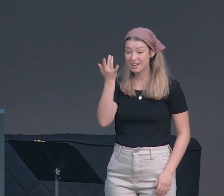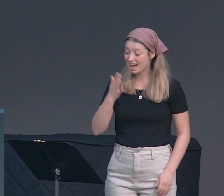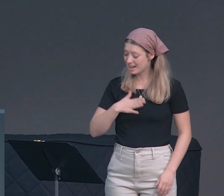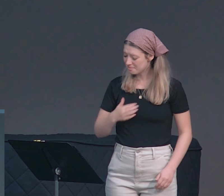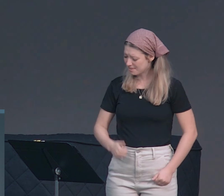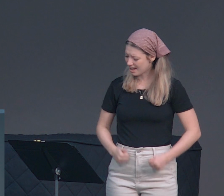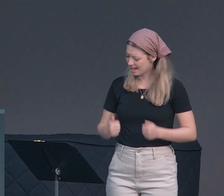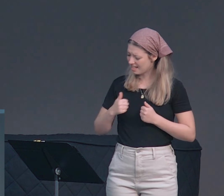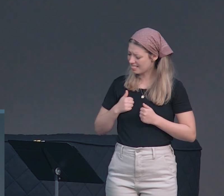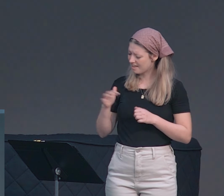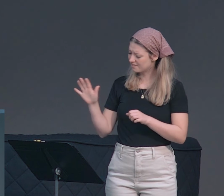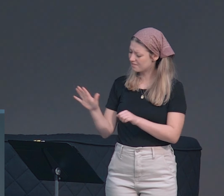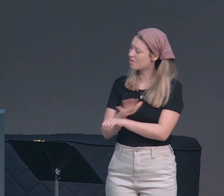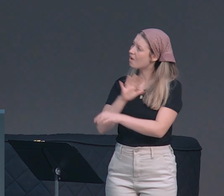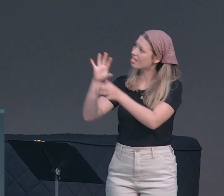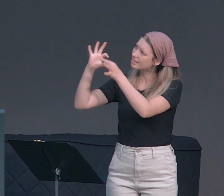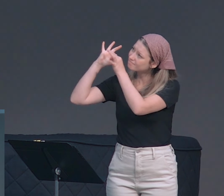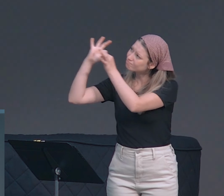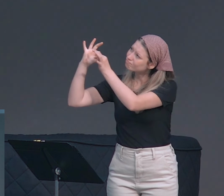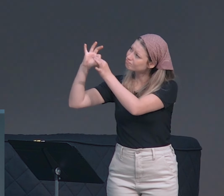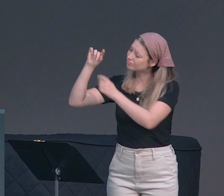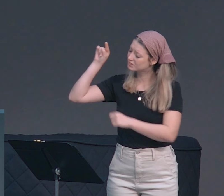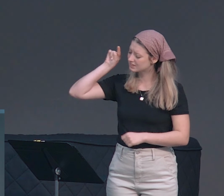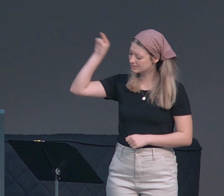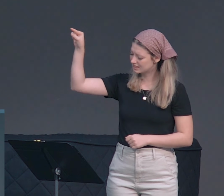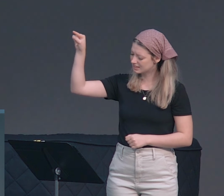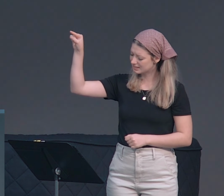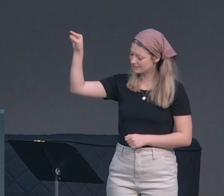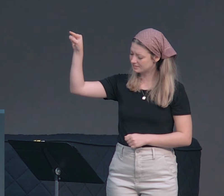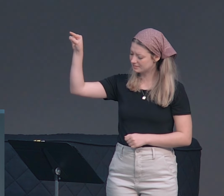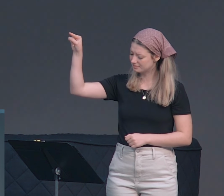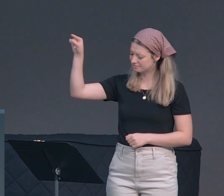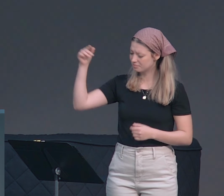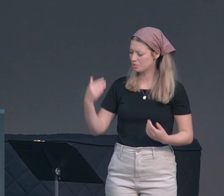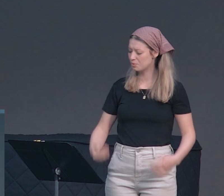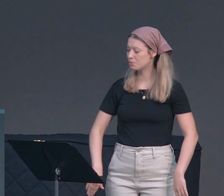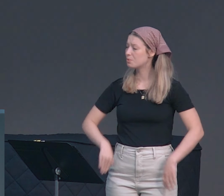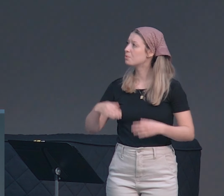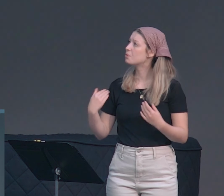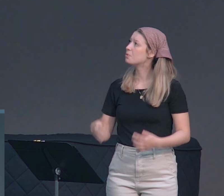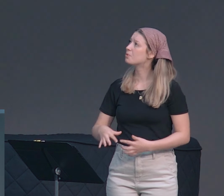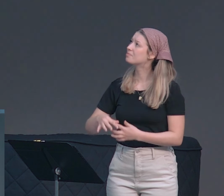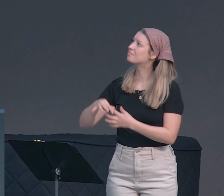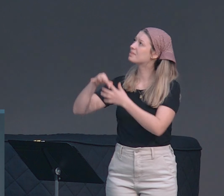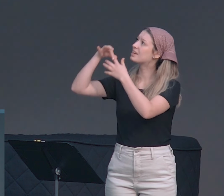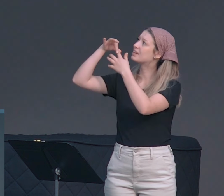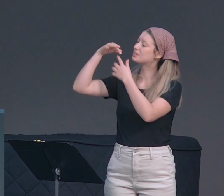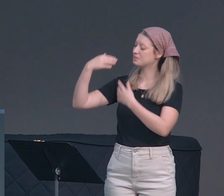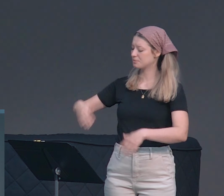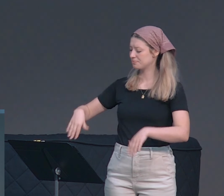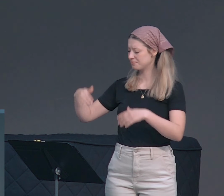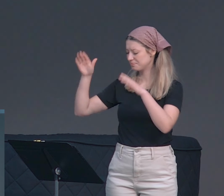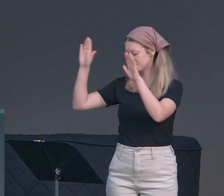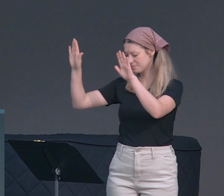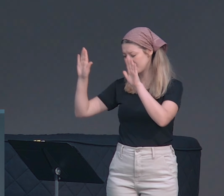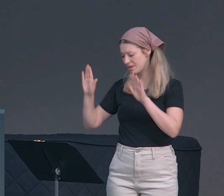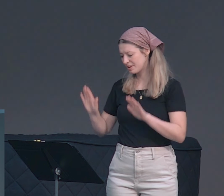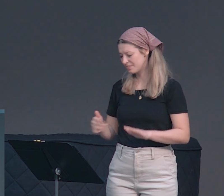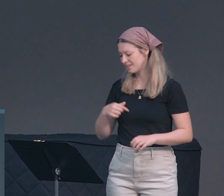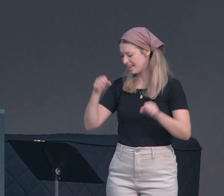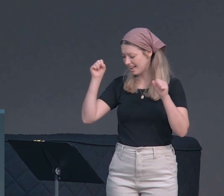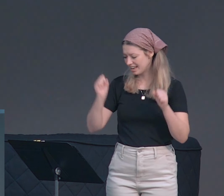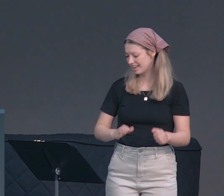Jesus, for my life is wholly bound to His.